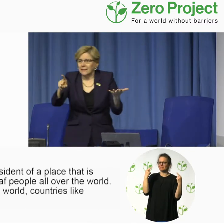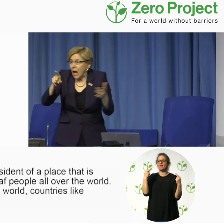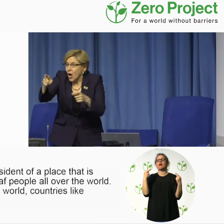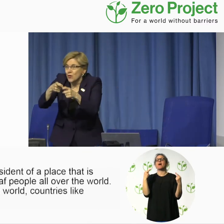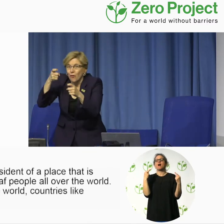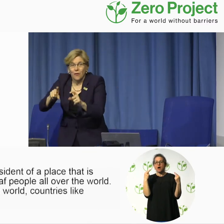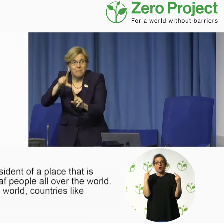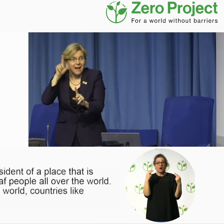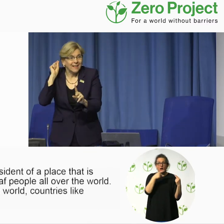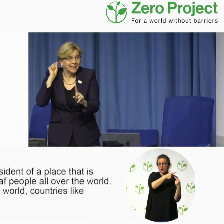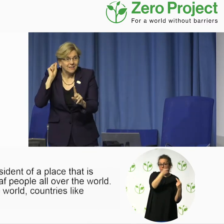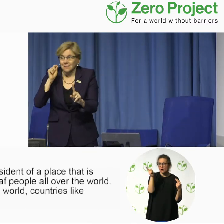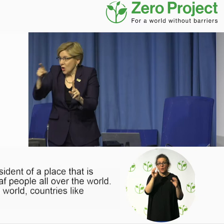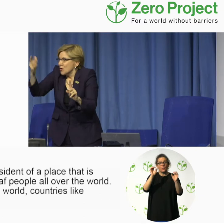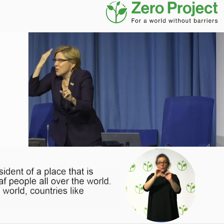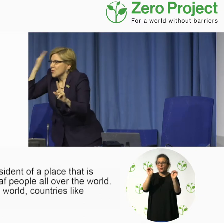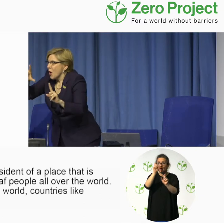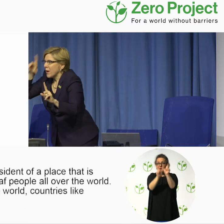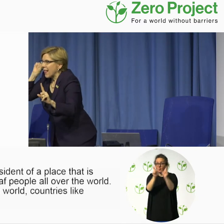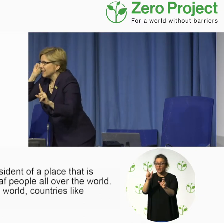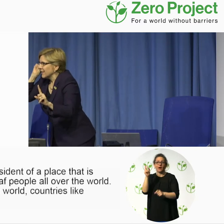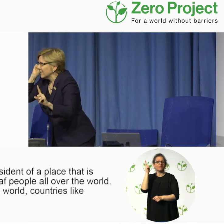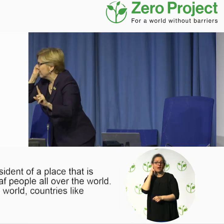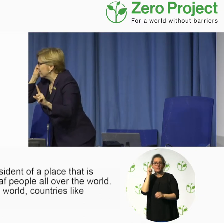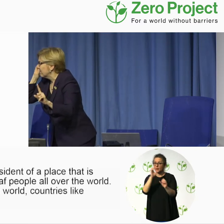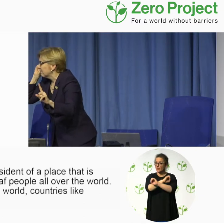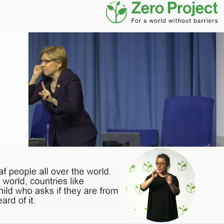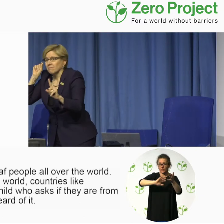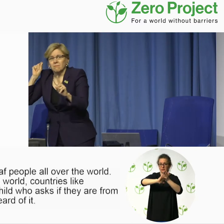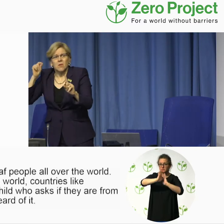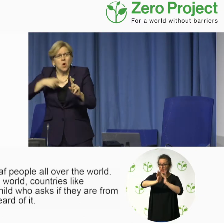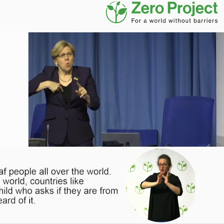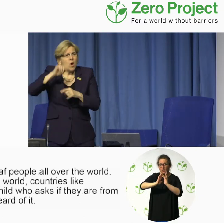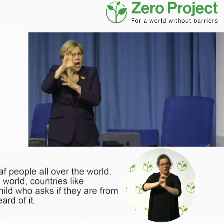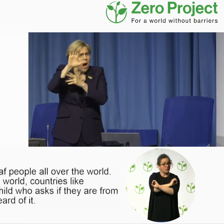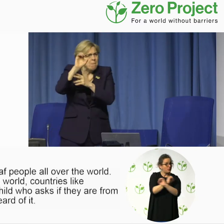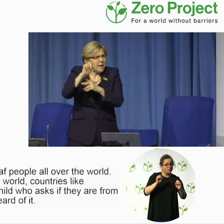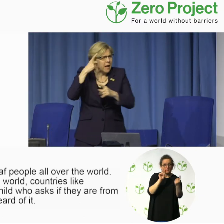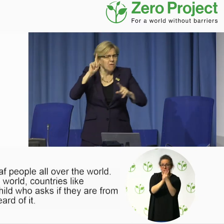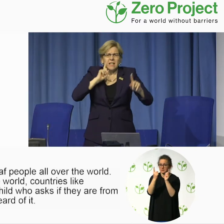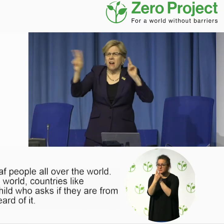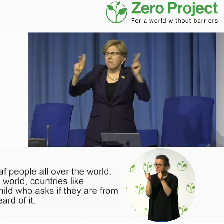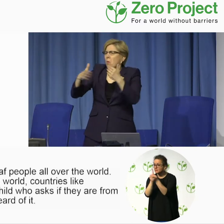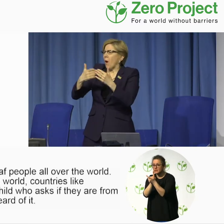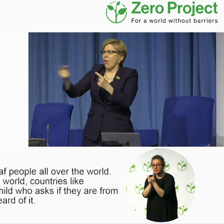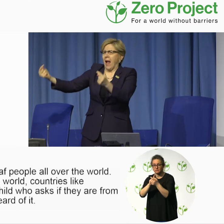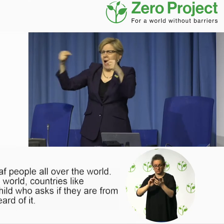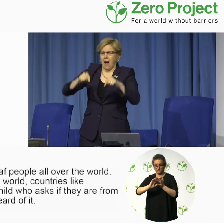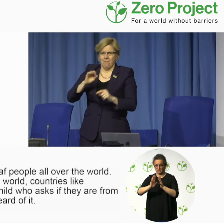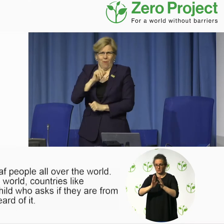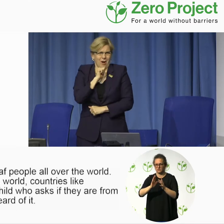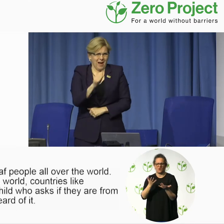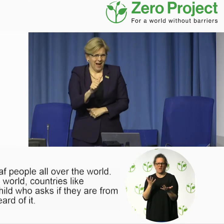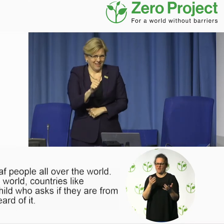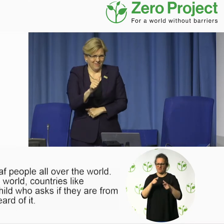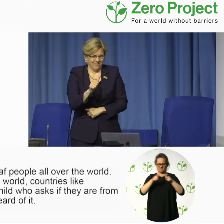without there being a deaf child who asks someone if they're from Gallaudet and if they've ever heard of Gallaudet before. So we are a beacon of